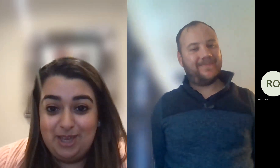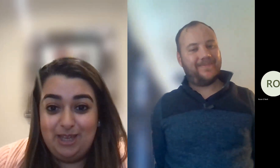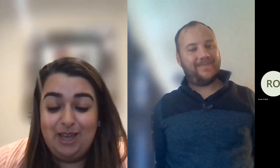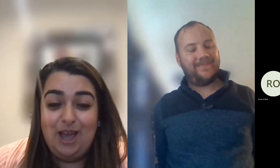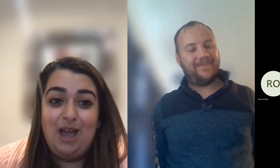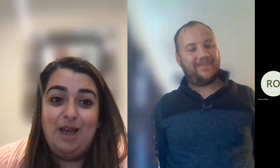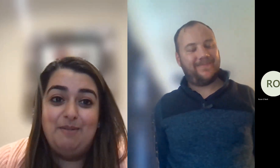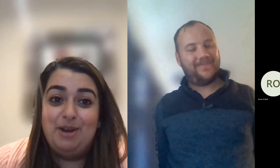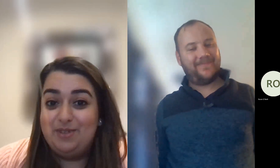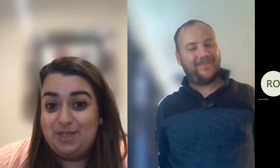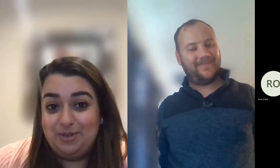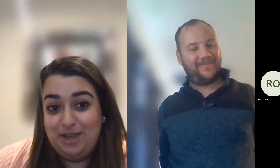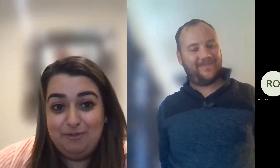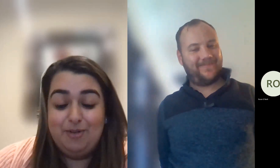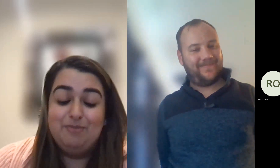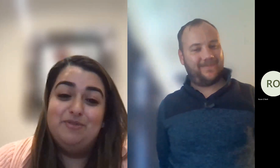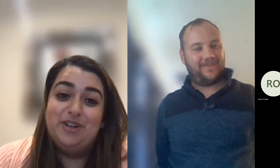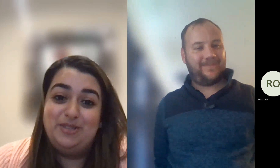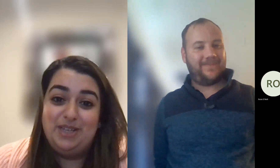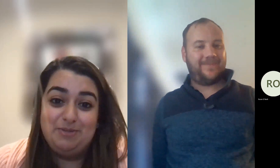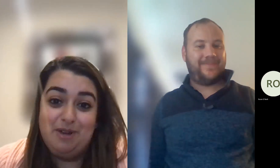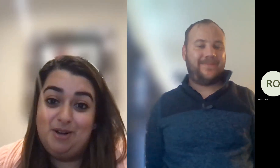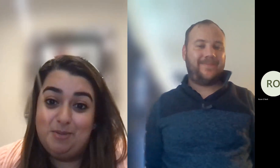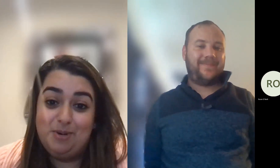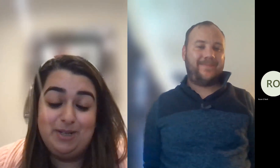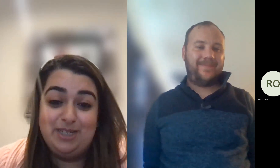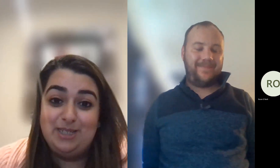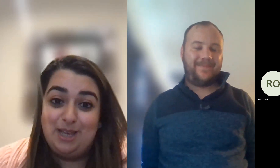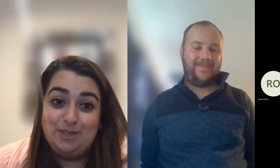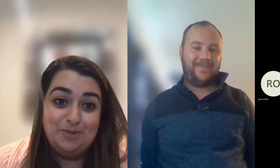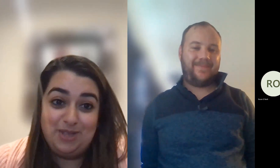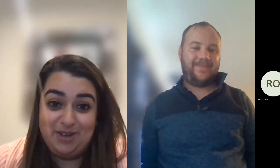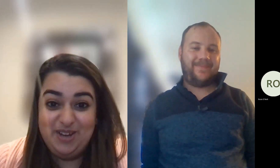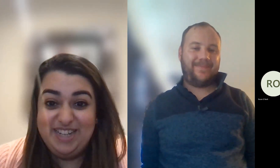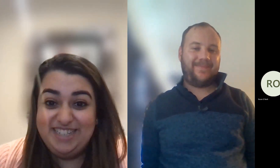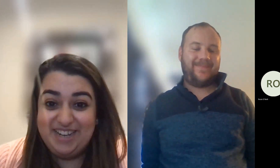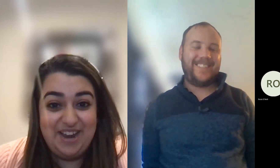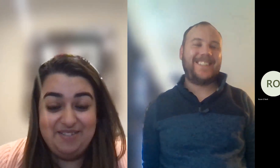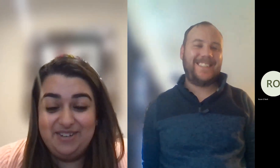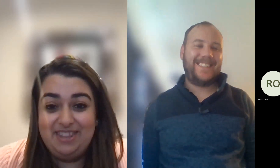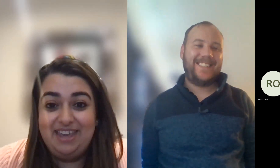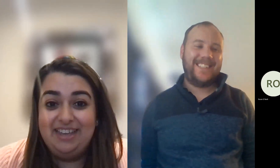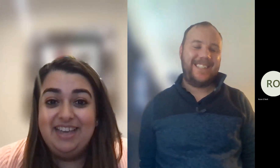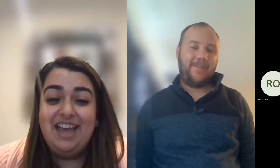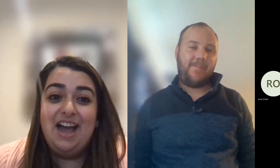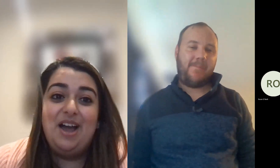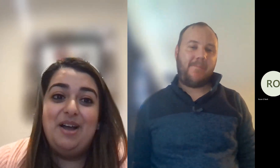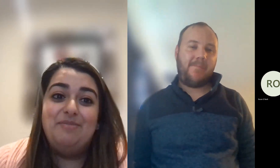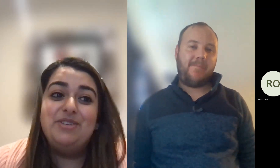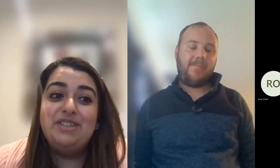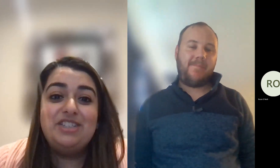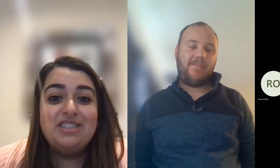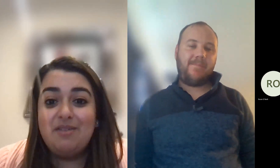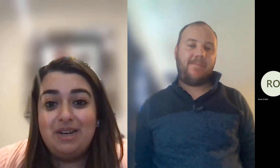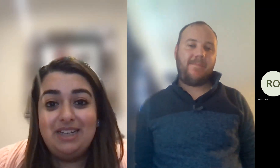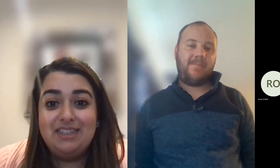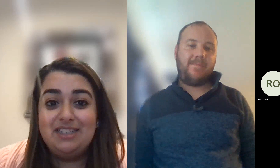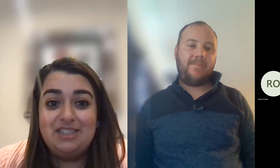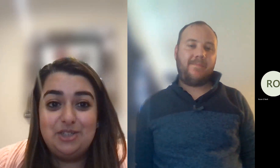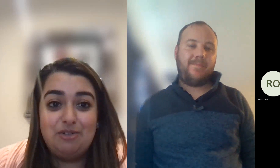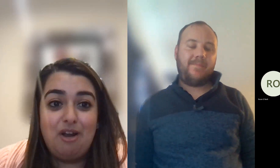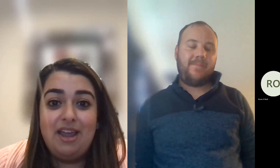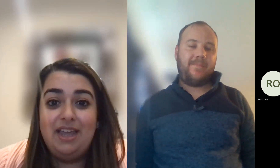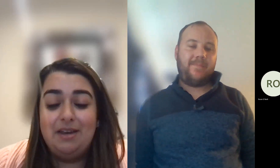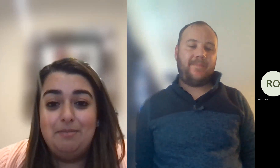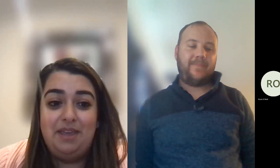do everything. And obviously you'll hear from Rosie as well, our apprentice, that has also done everything. So it's just that